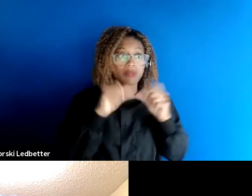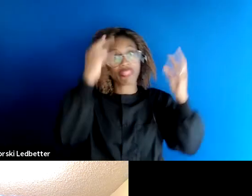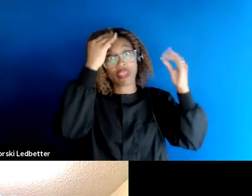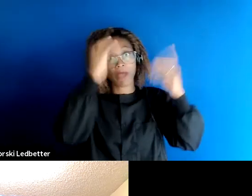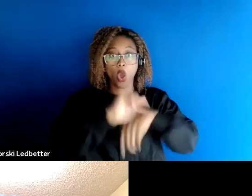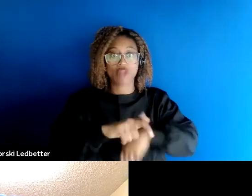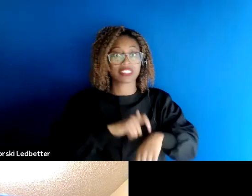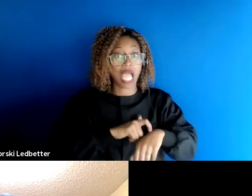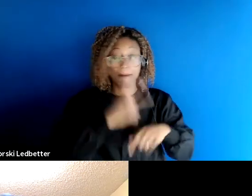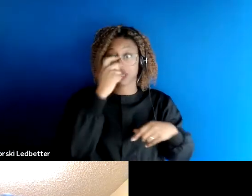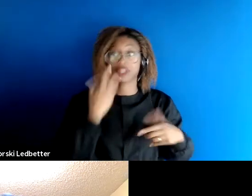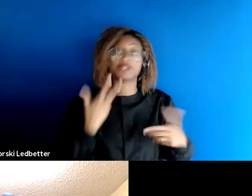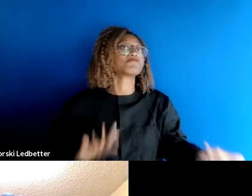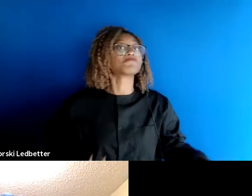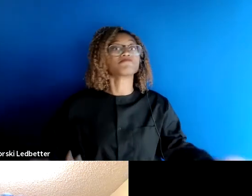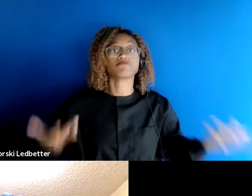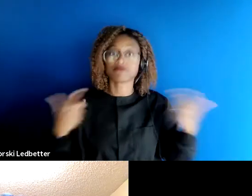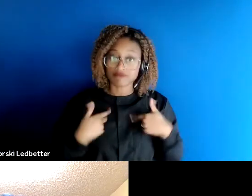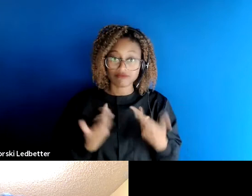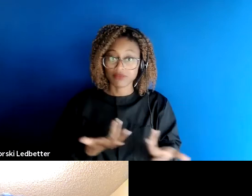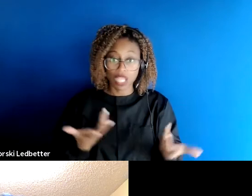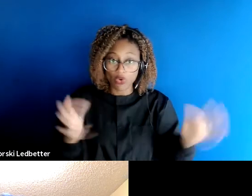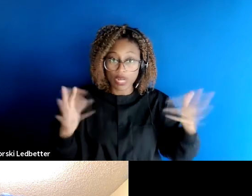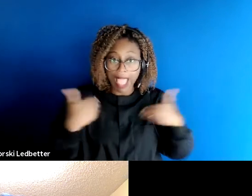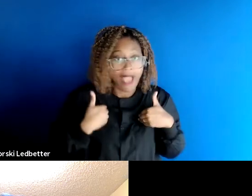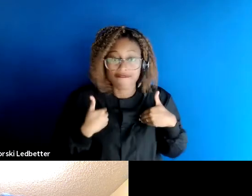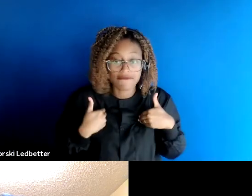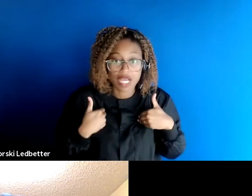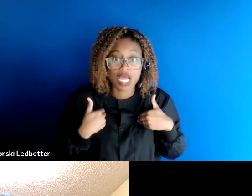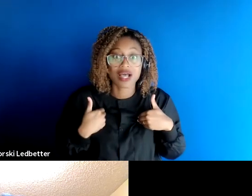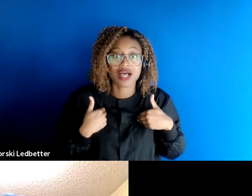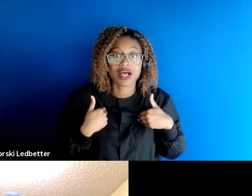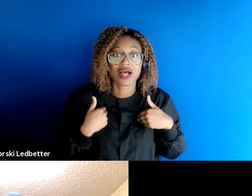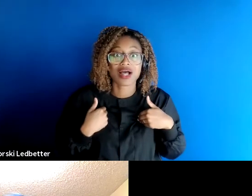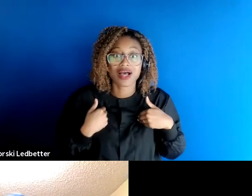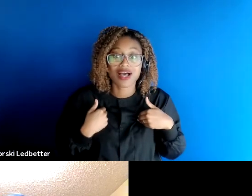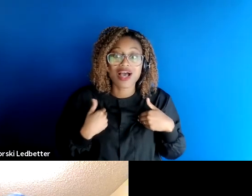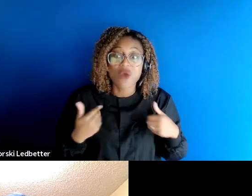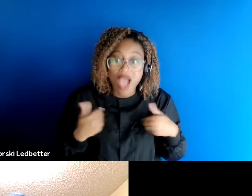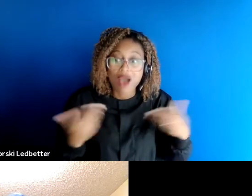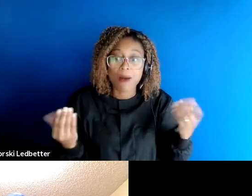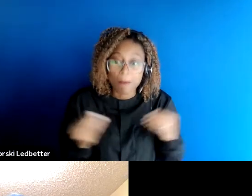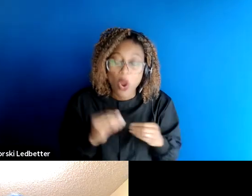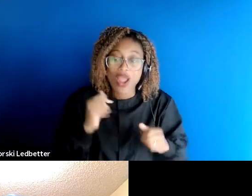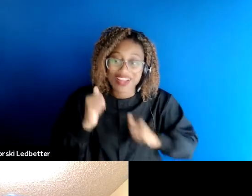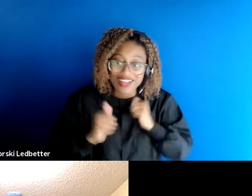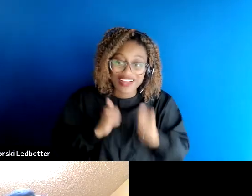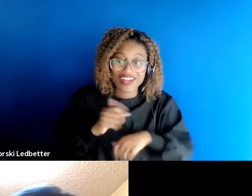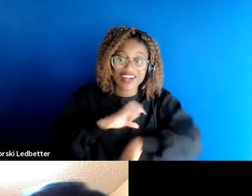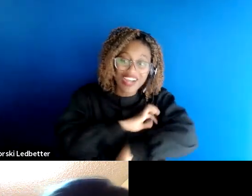time, those are ones that we have more energy and time and effort to